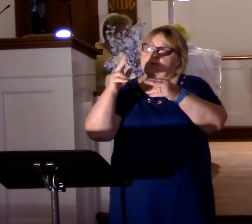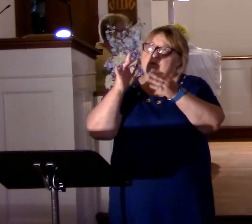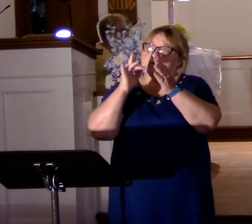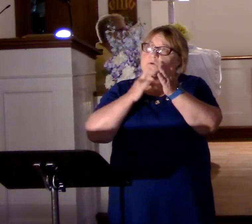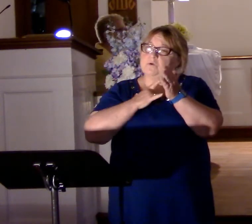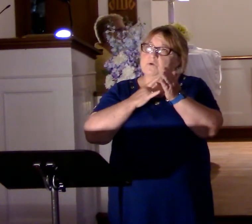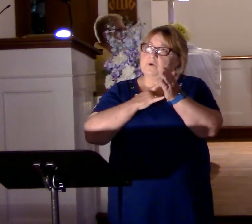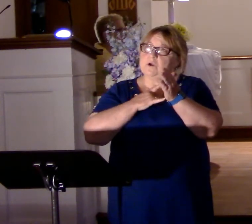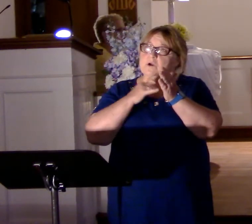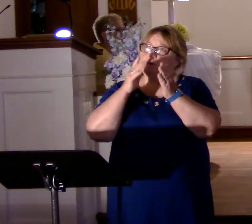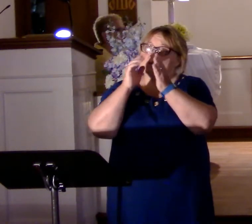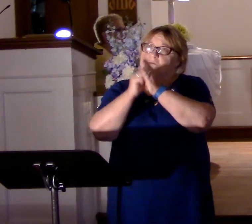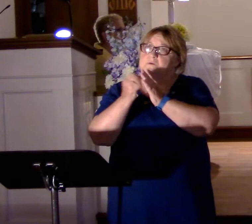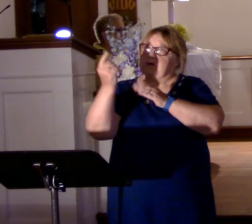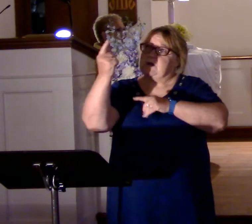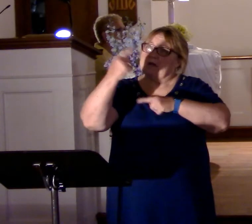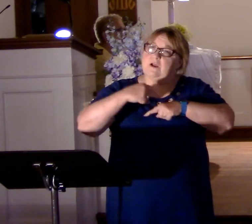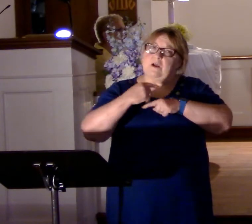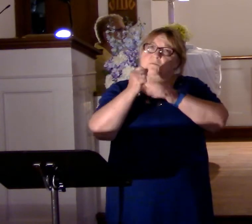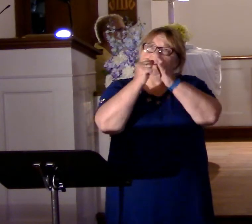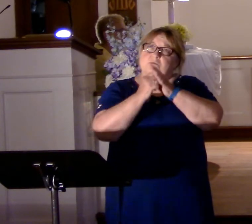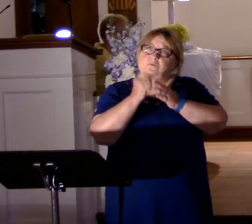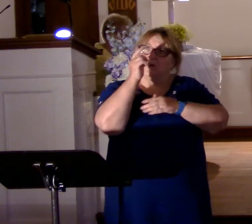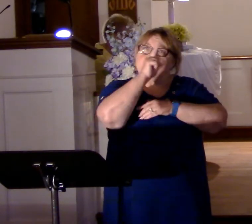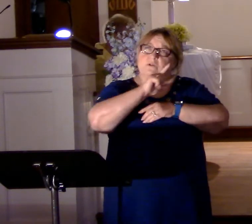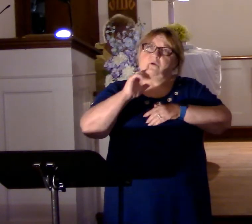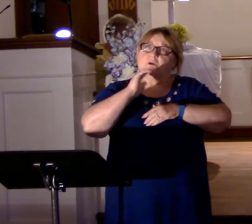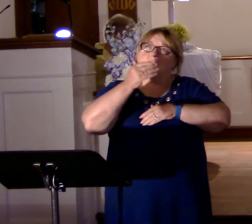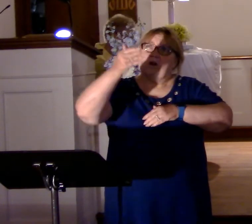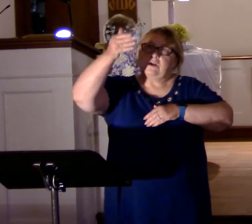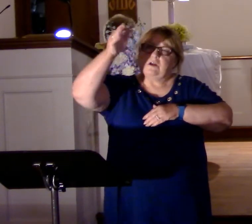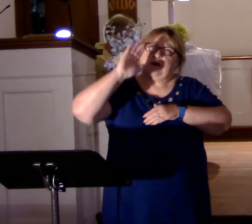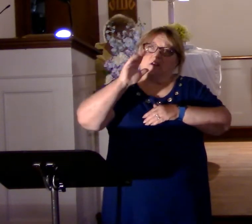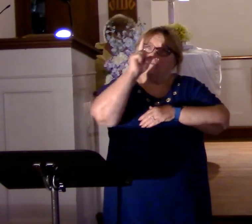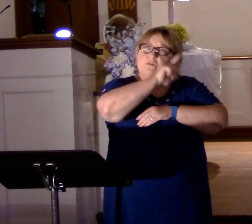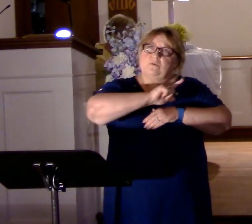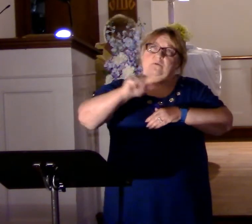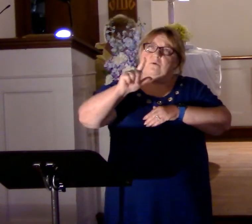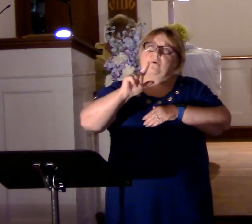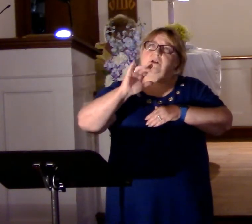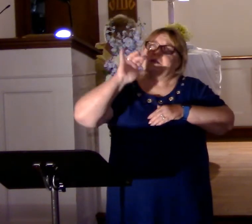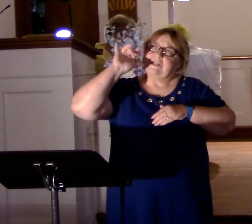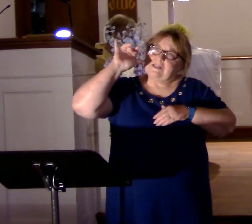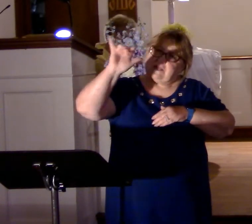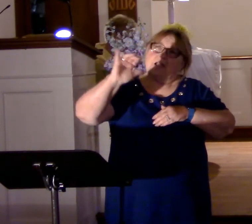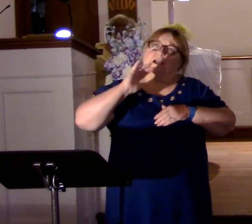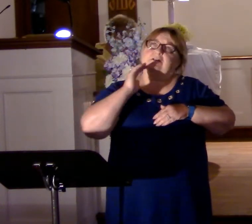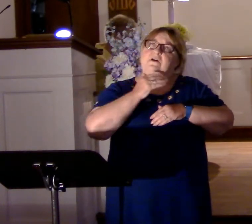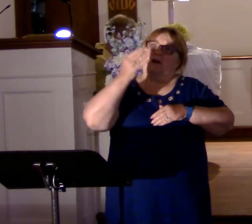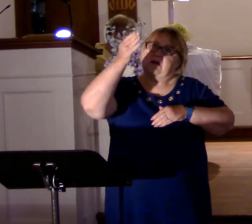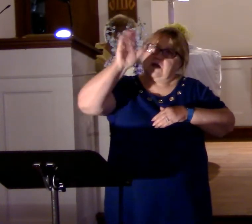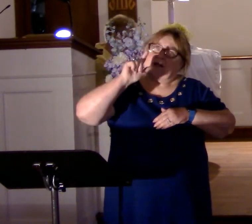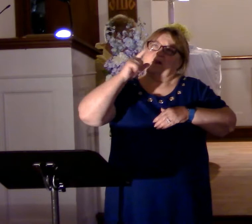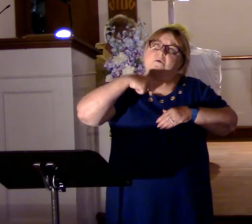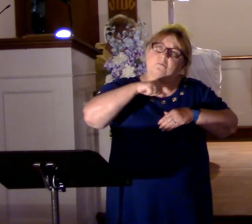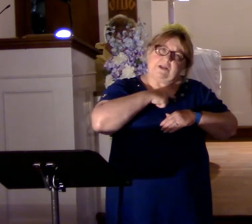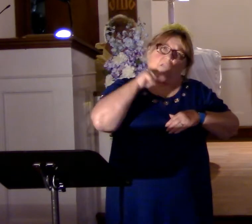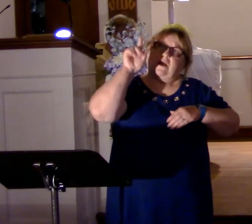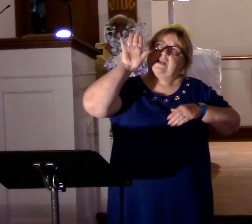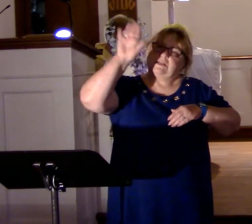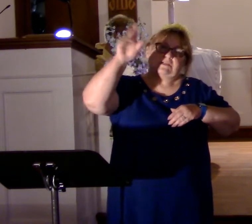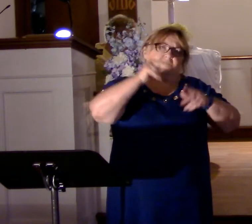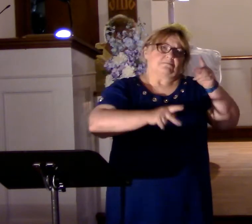worship. Come, let us worship the Lord our God, for the Lord is our God, and we are the Lord's